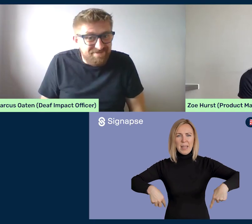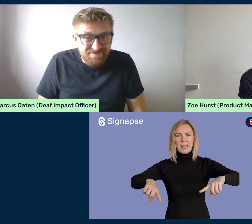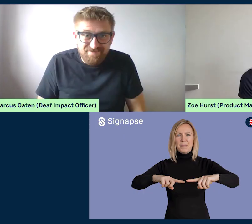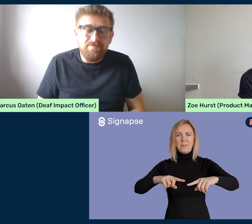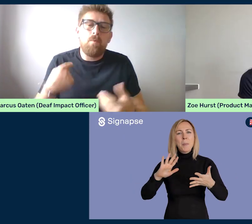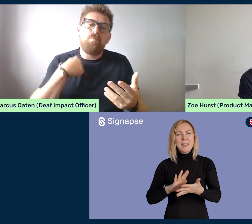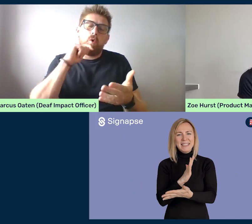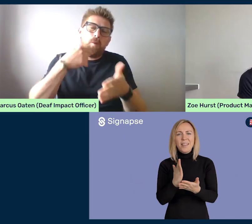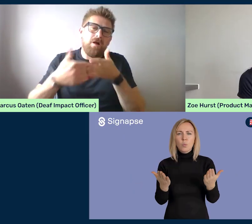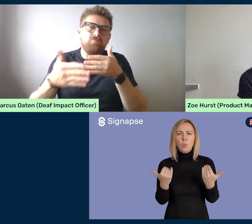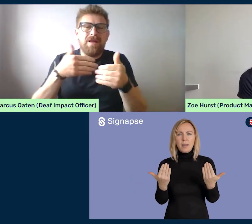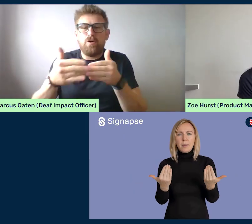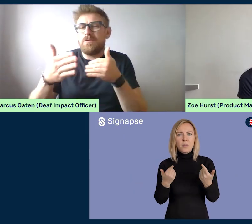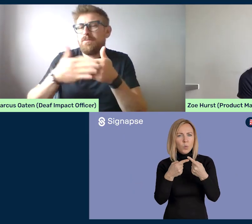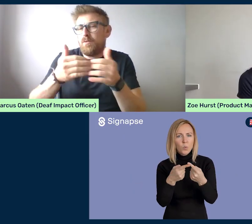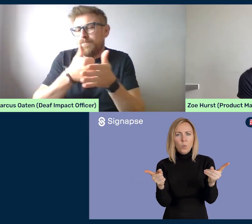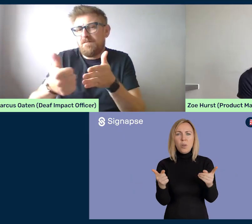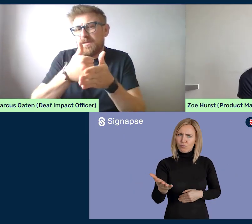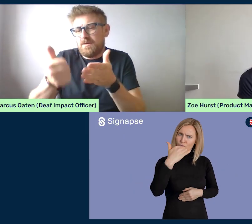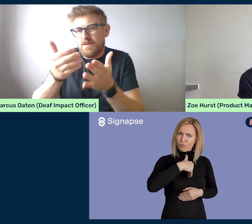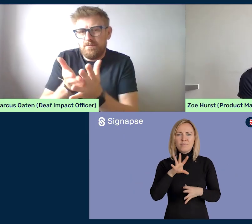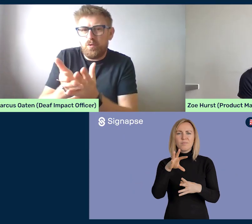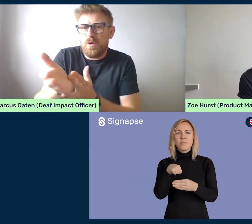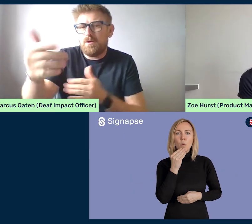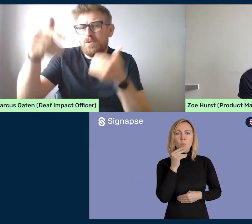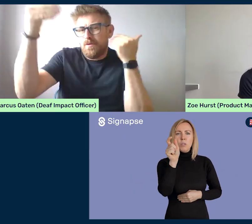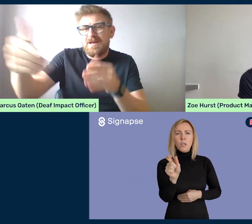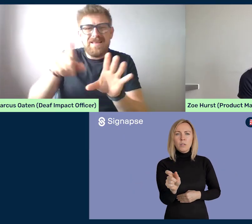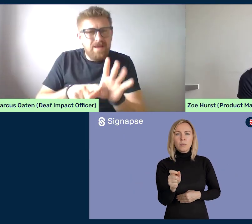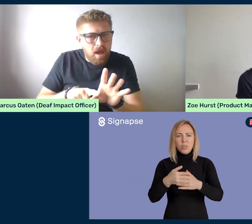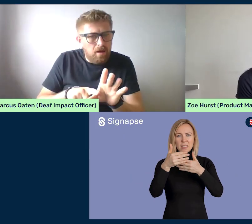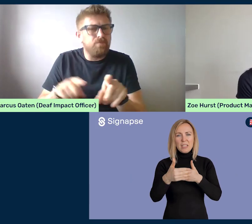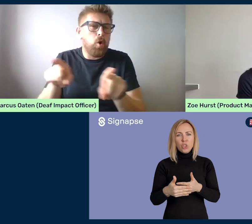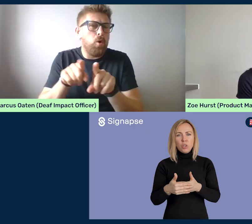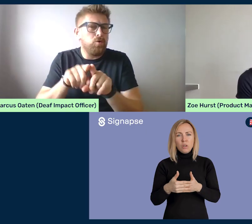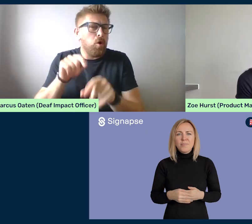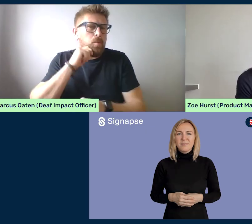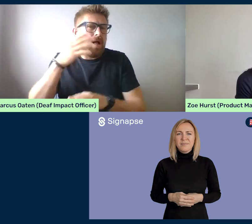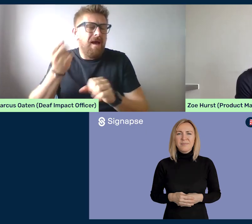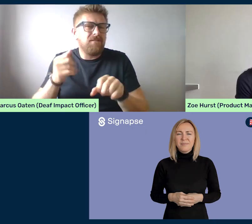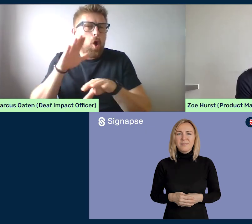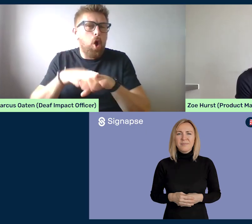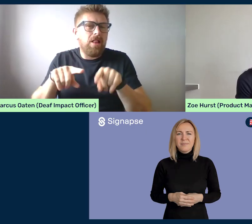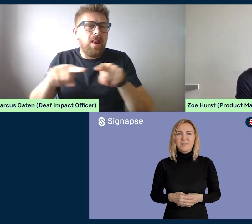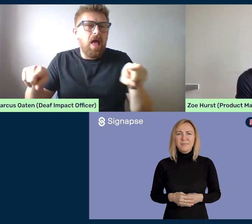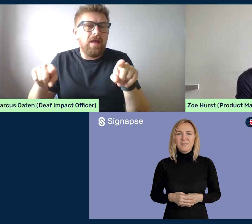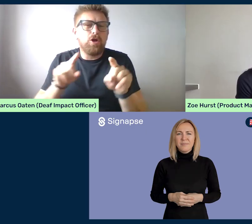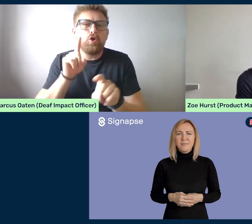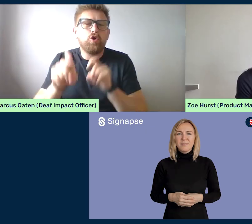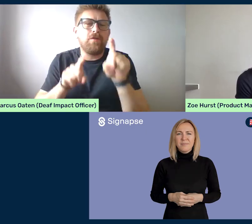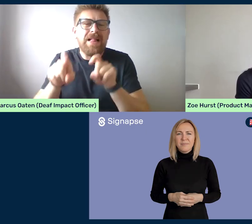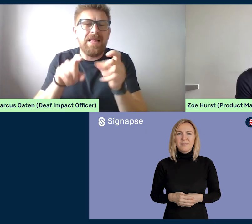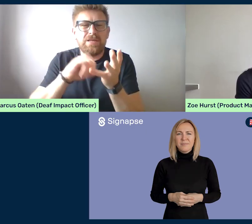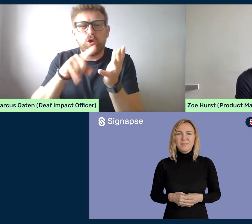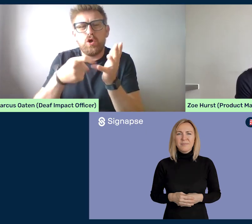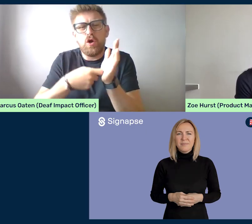Yeah, the more the better. We will arrange regular sessions throughout the year.